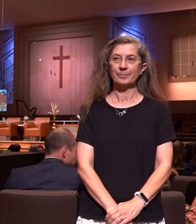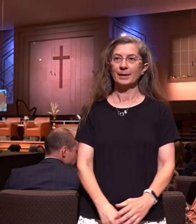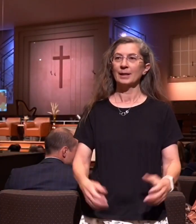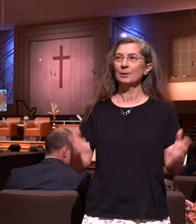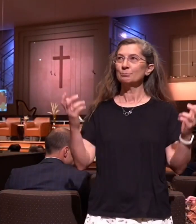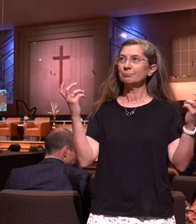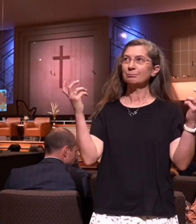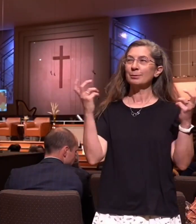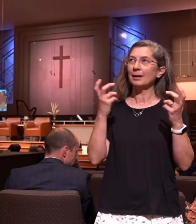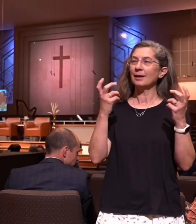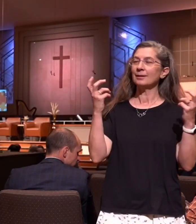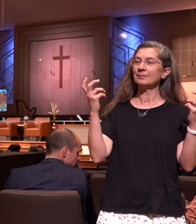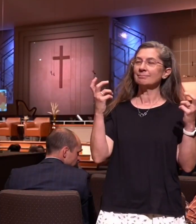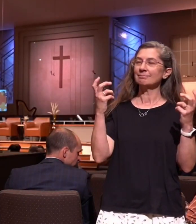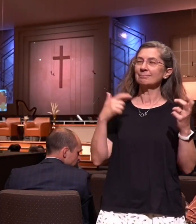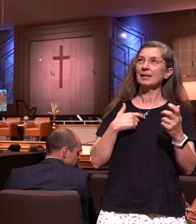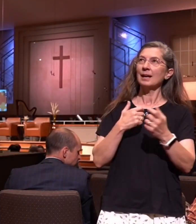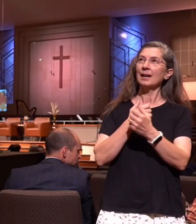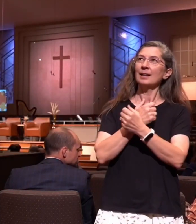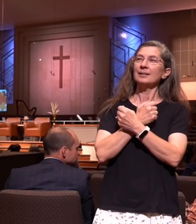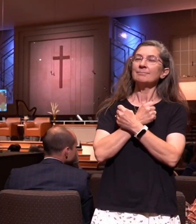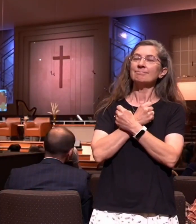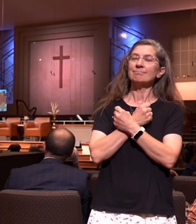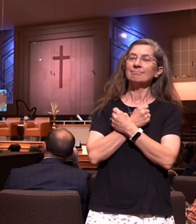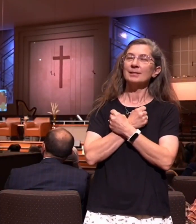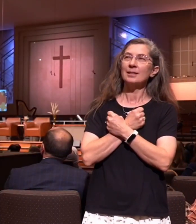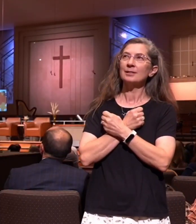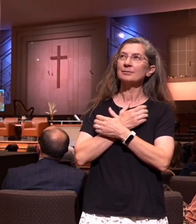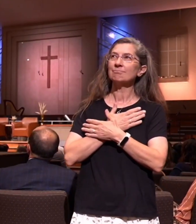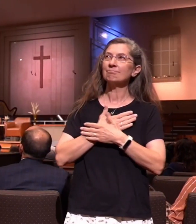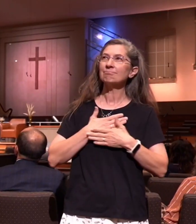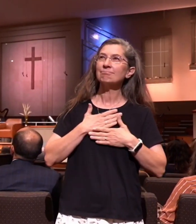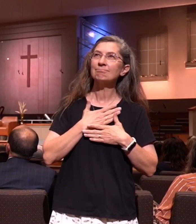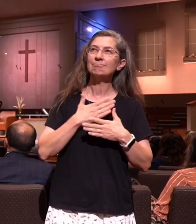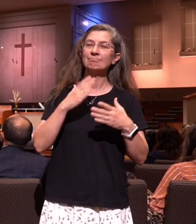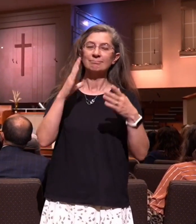How I love to tell the story